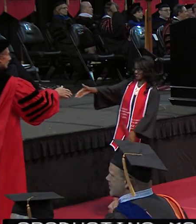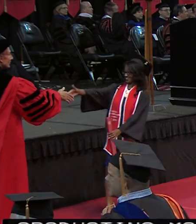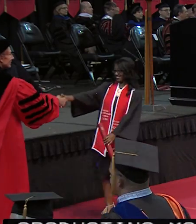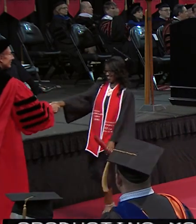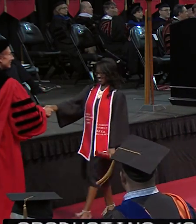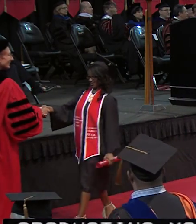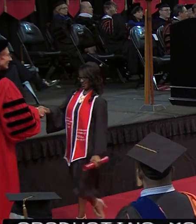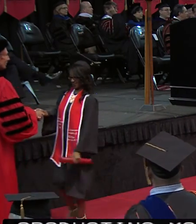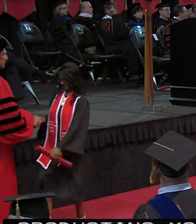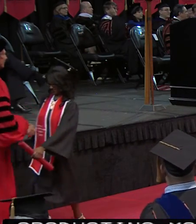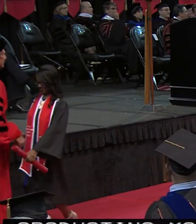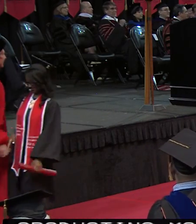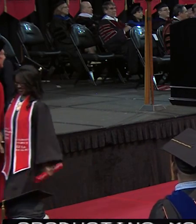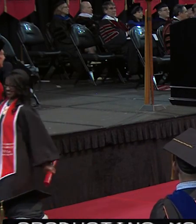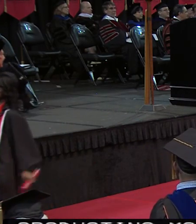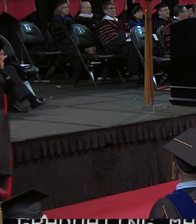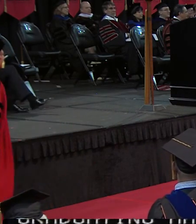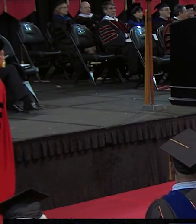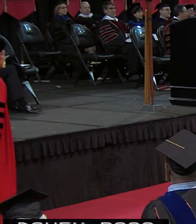Ebony Jeray Betts.